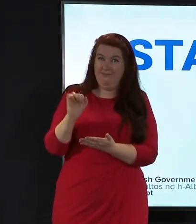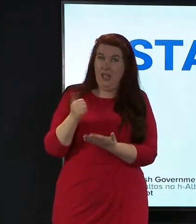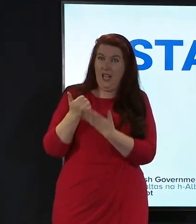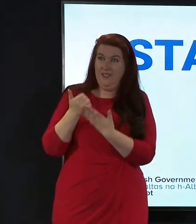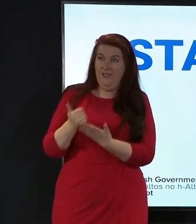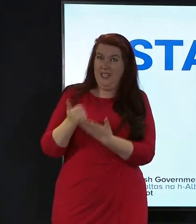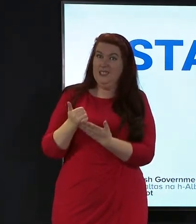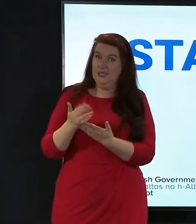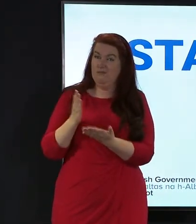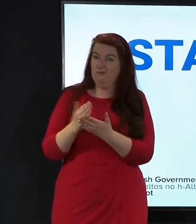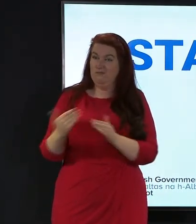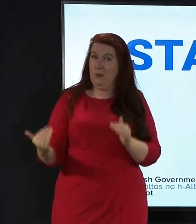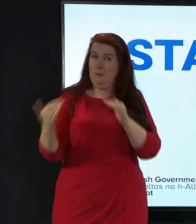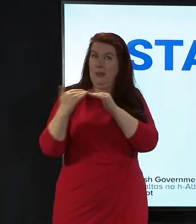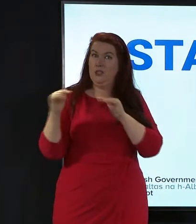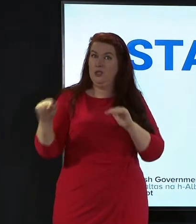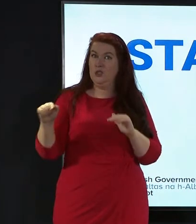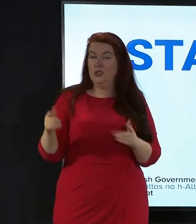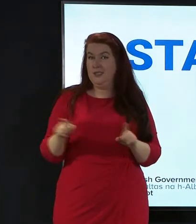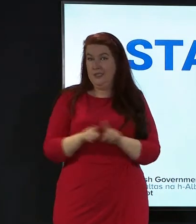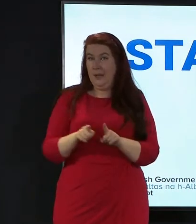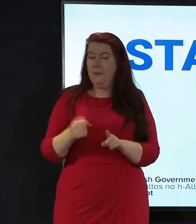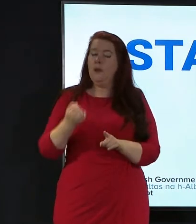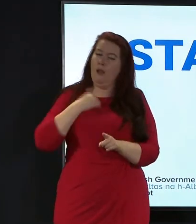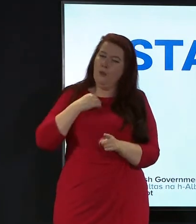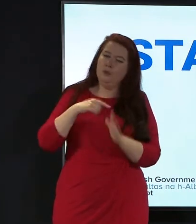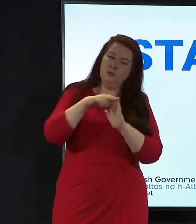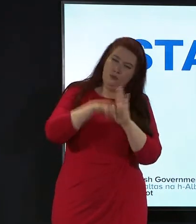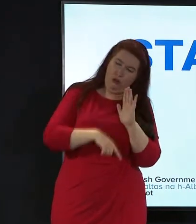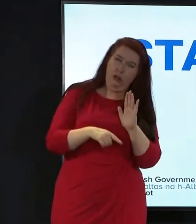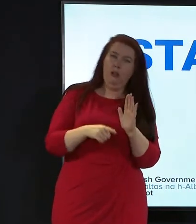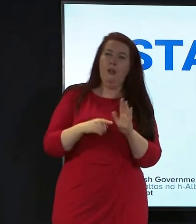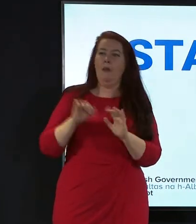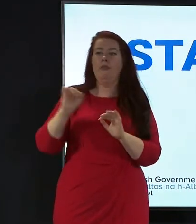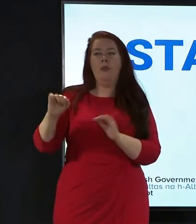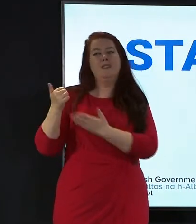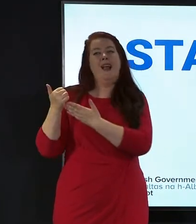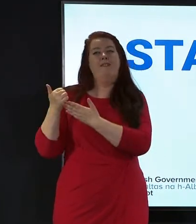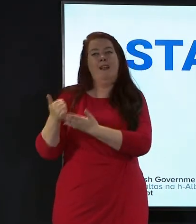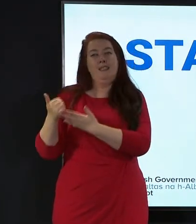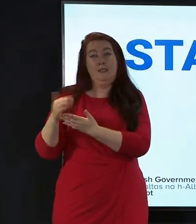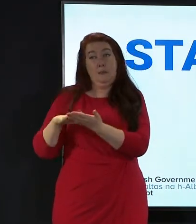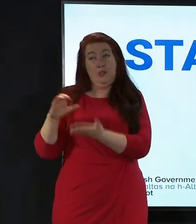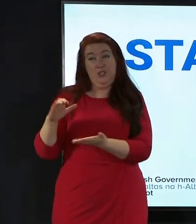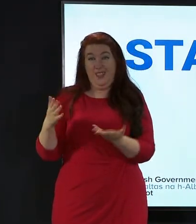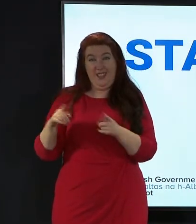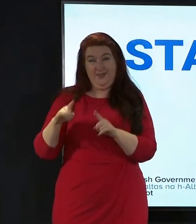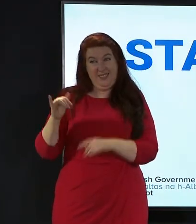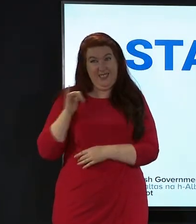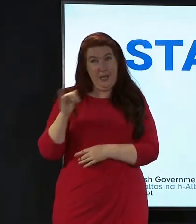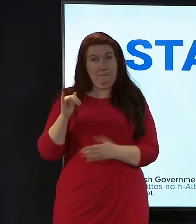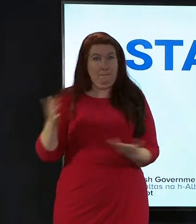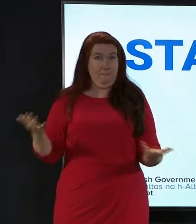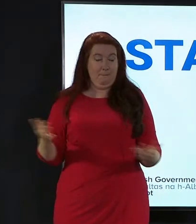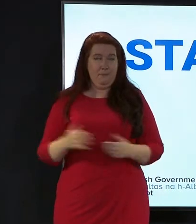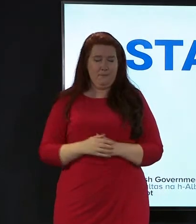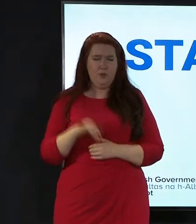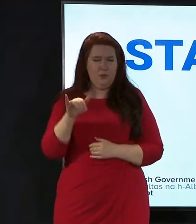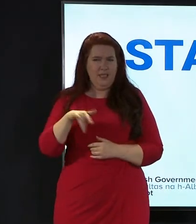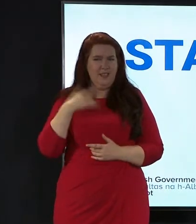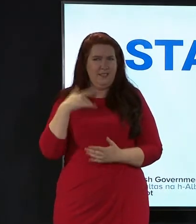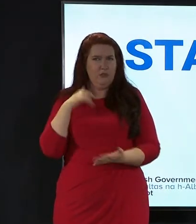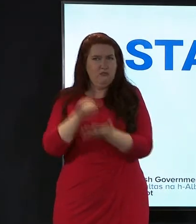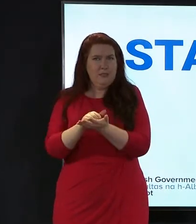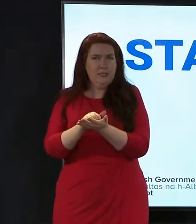be broadly similar, albeit ours was in regulation and it was simply advice in Manchester. So I do believe it was